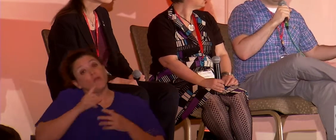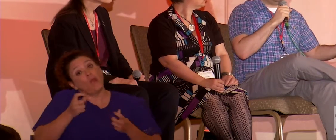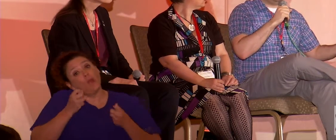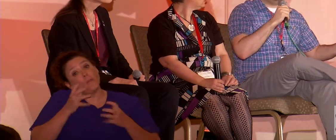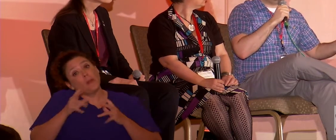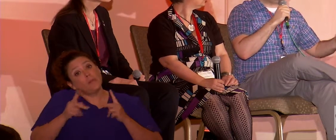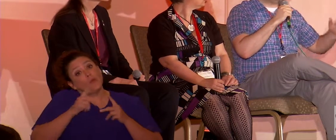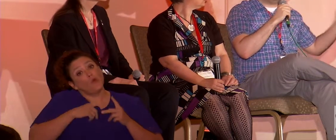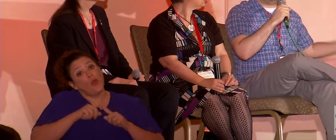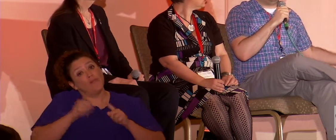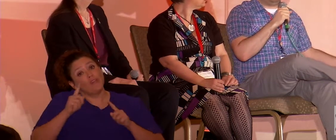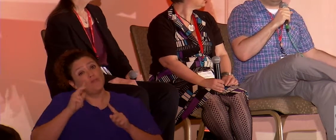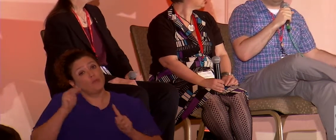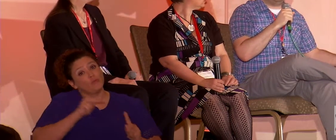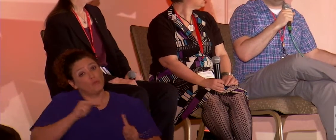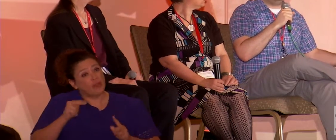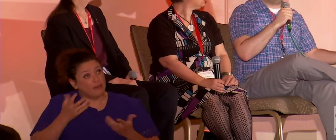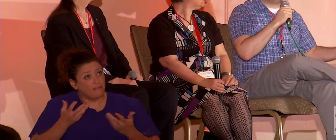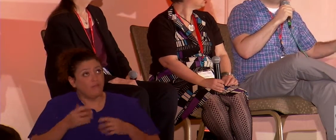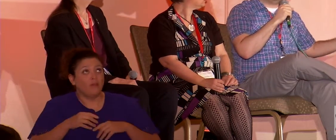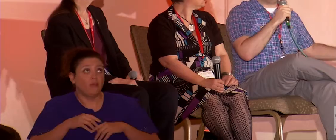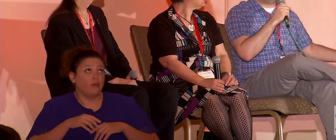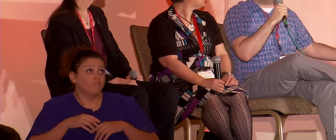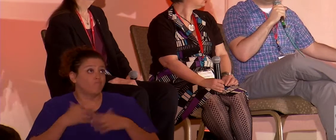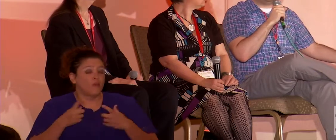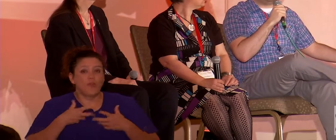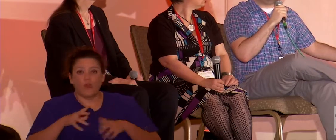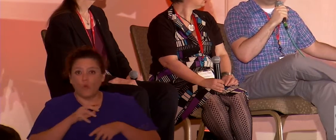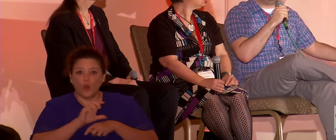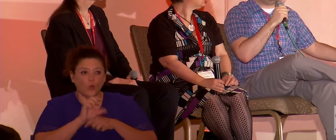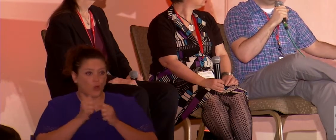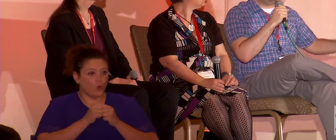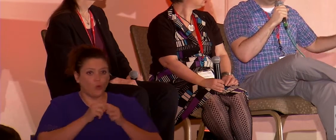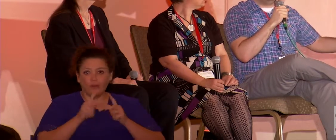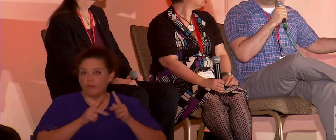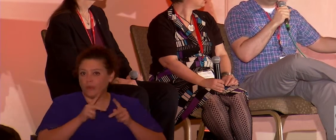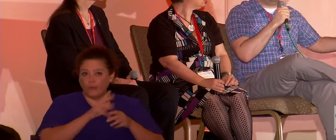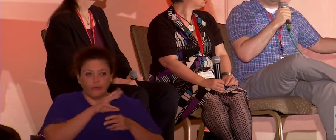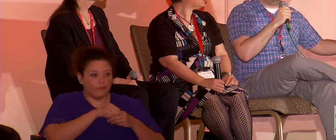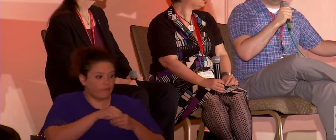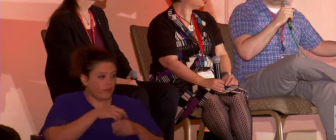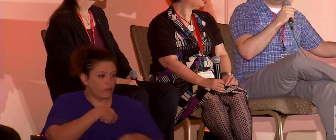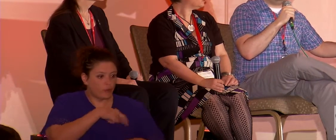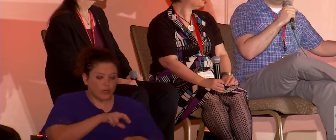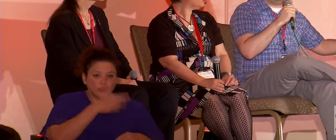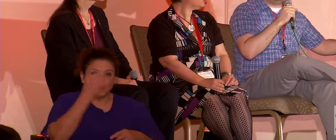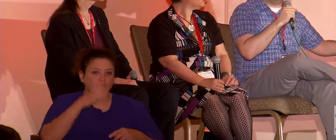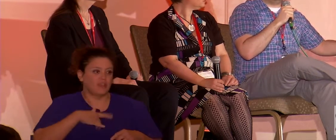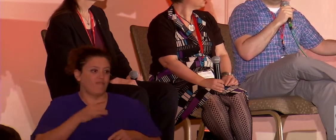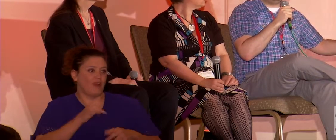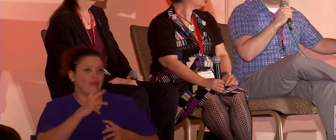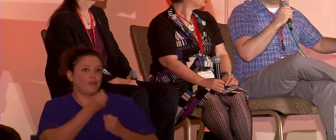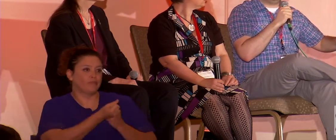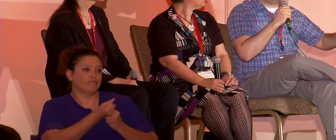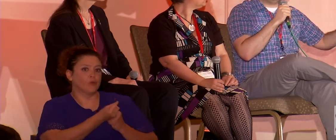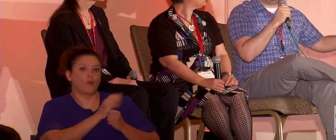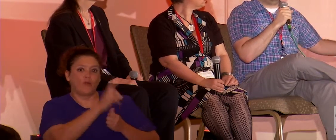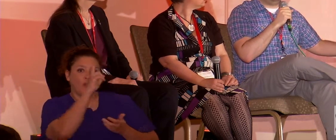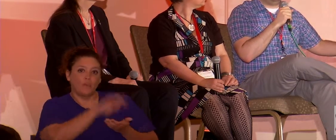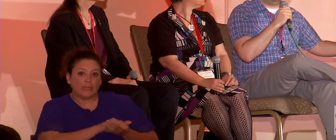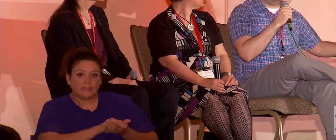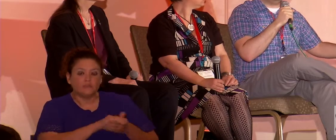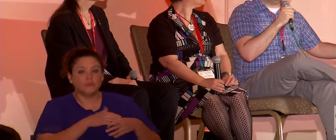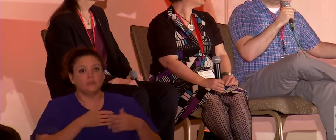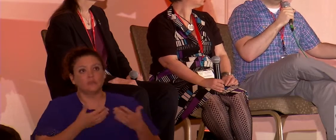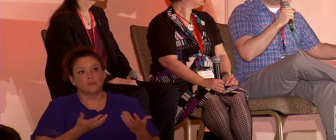differently on that. They don't want to work with people of faith because that feels like reinforcing you know, their those people's beliefs or the merit